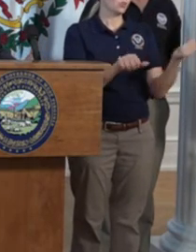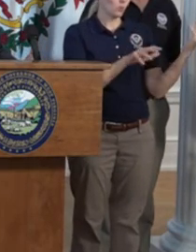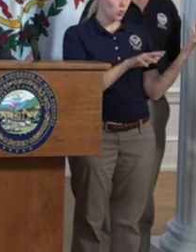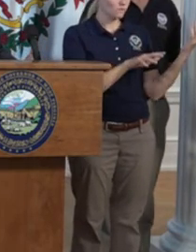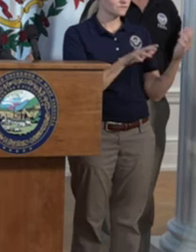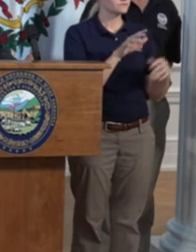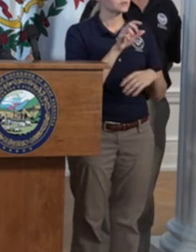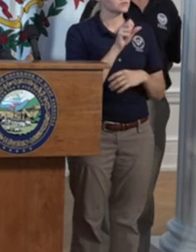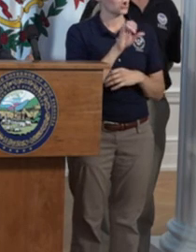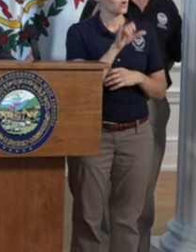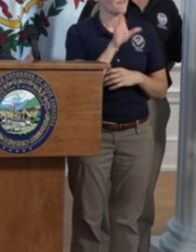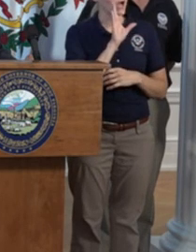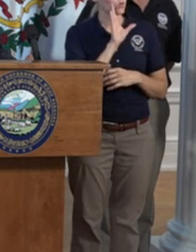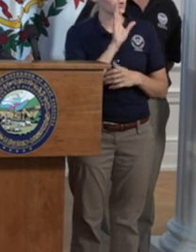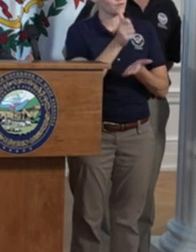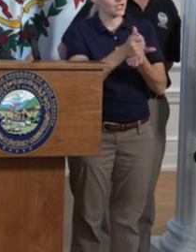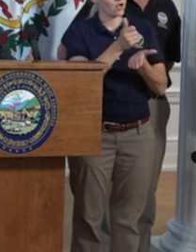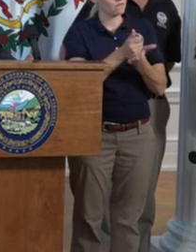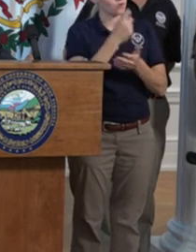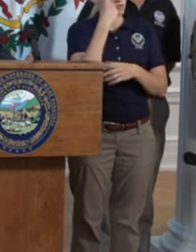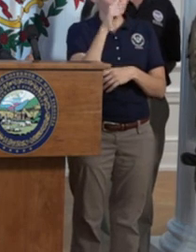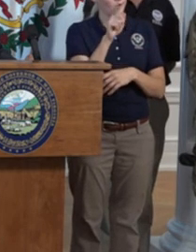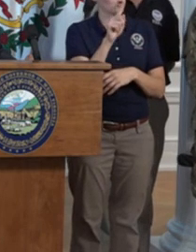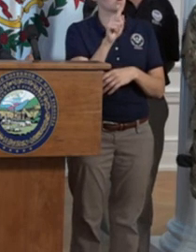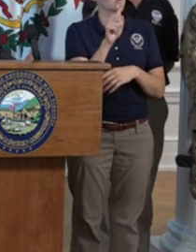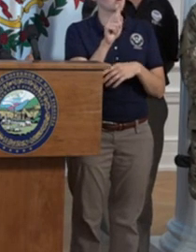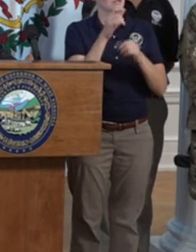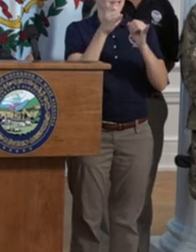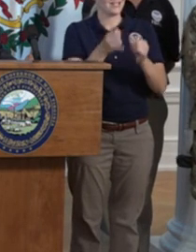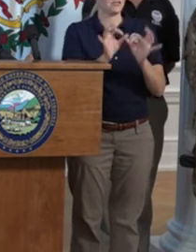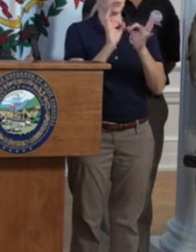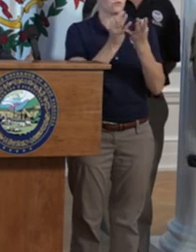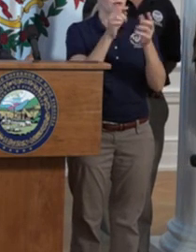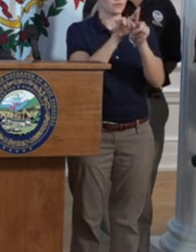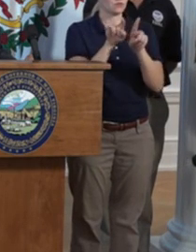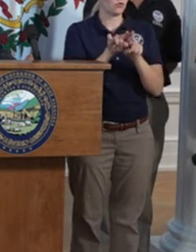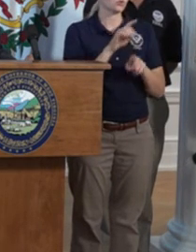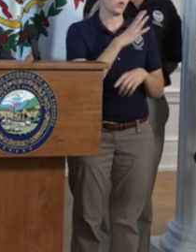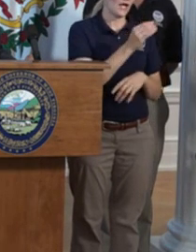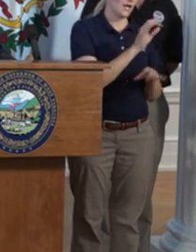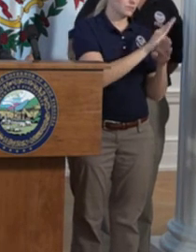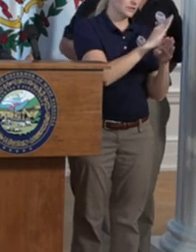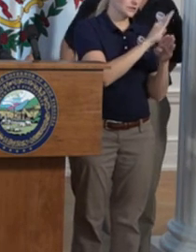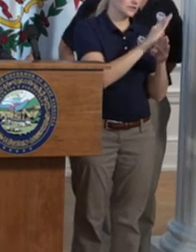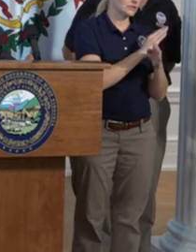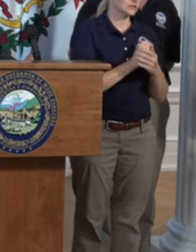So that will be helpful to both individuals as well as businesses.